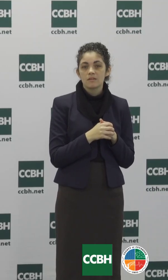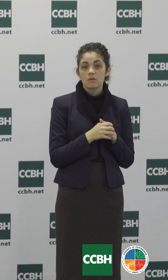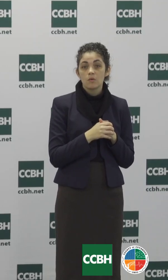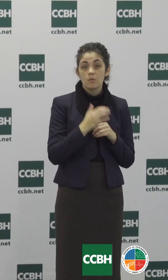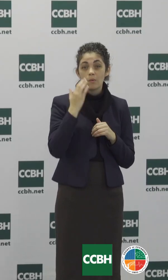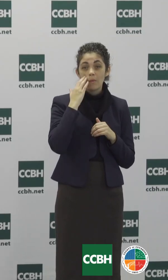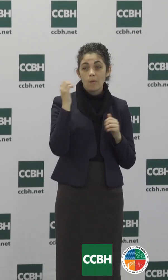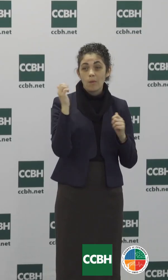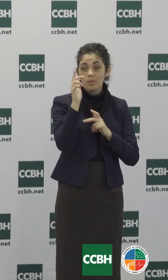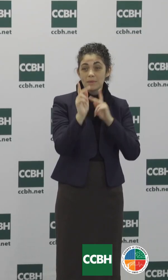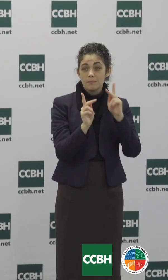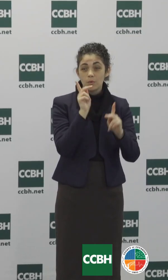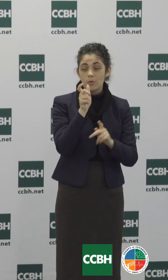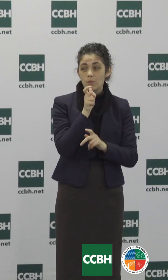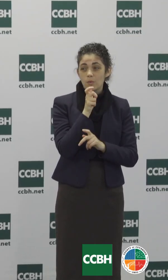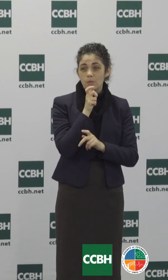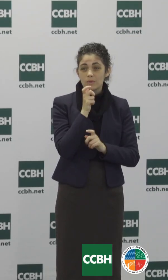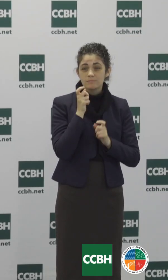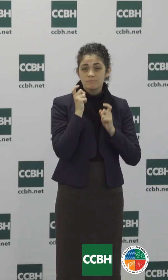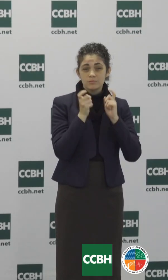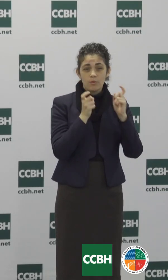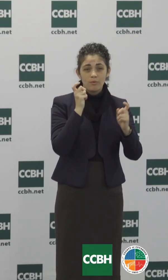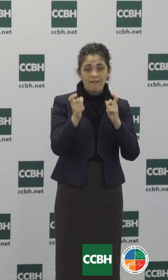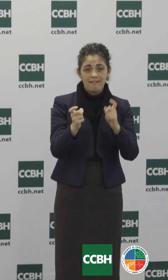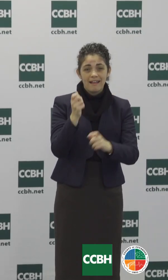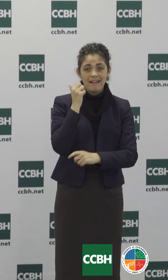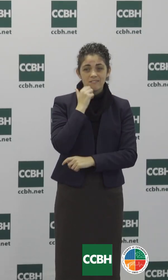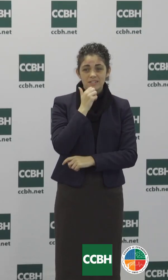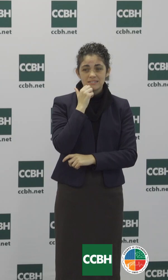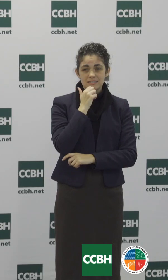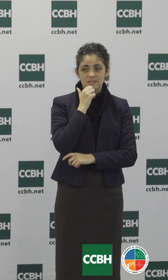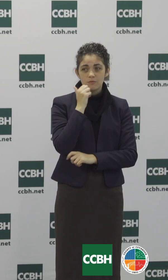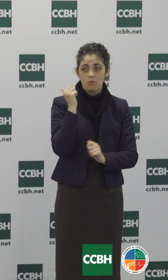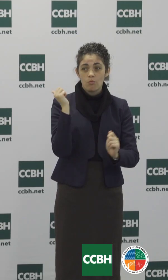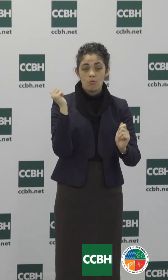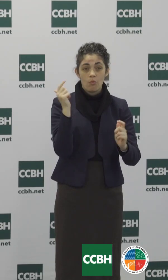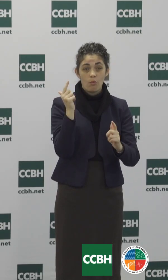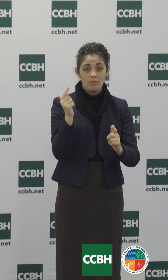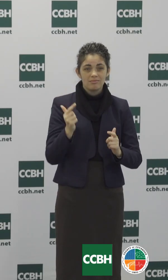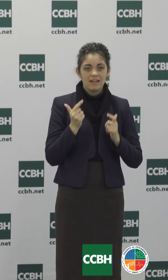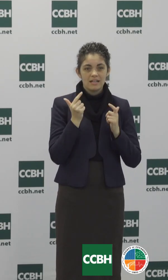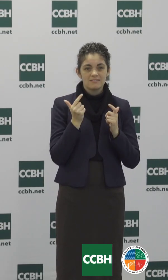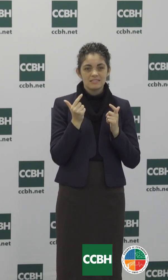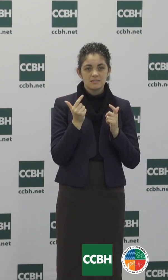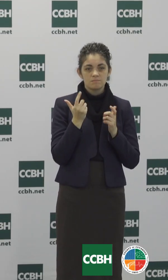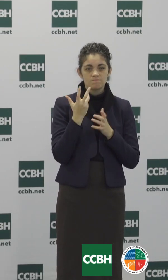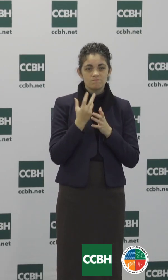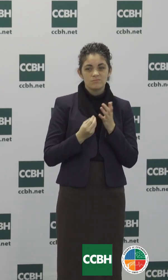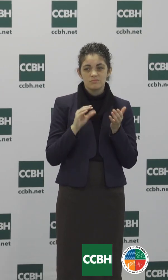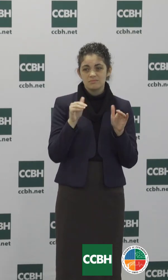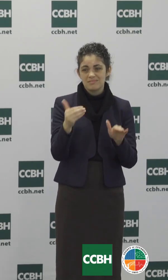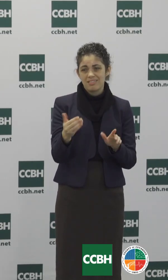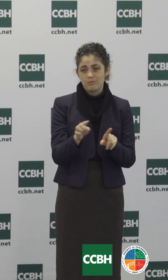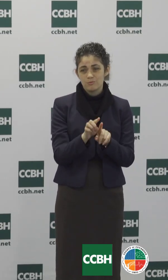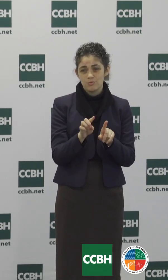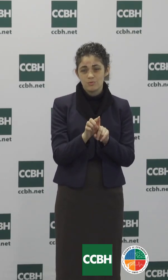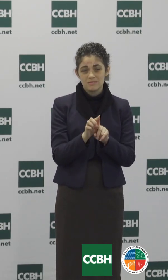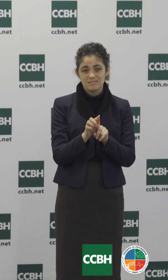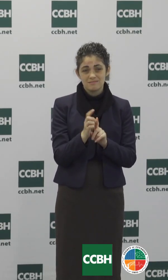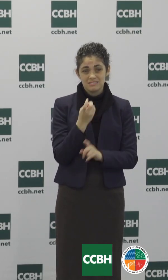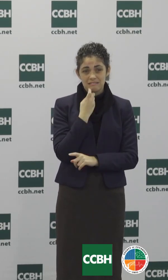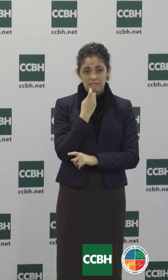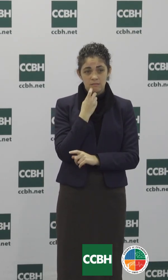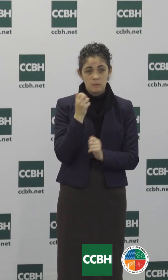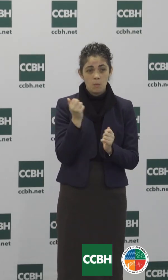acknowledge all the people that have given and continue to give every day, and all the lives that have been lost in this